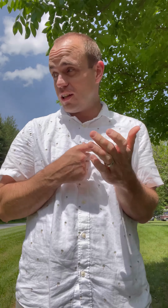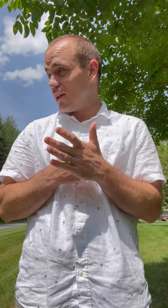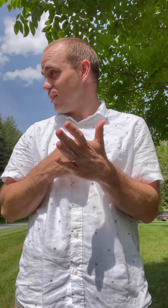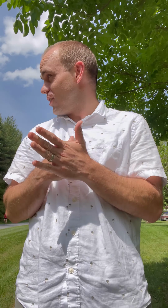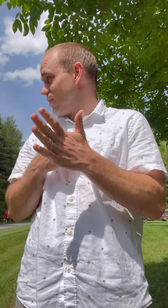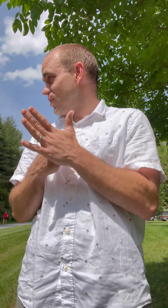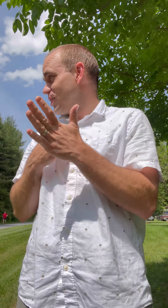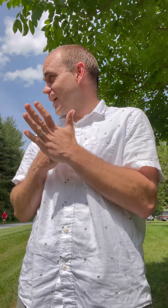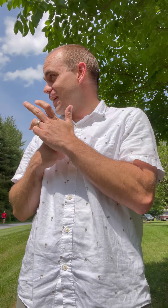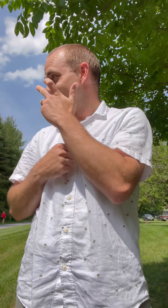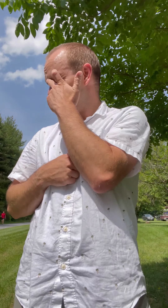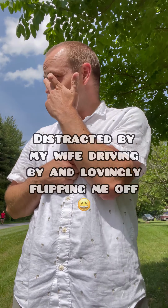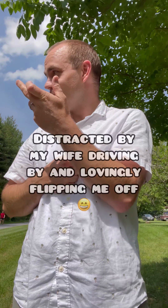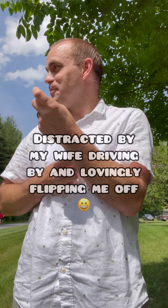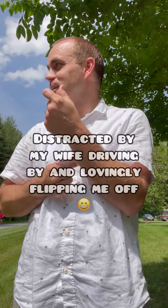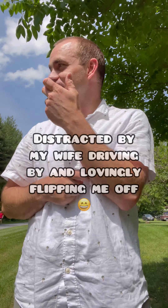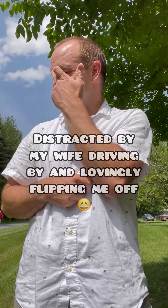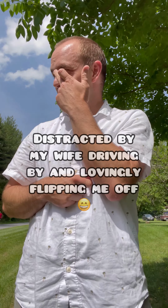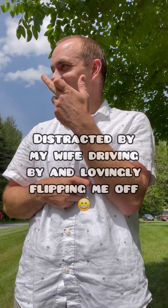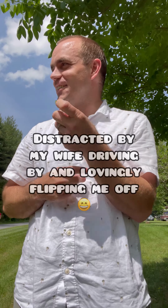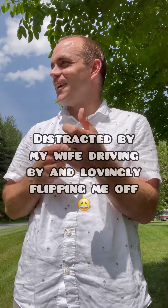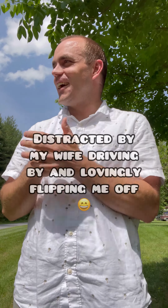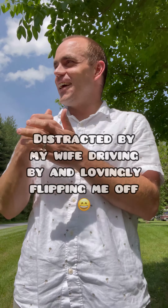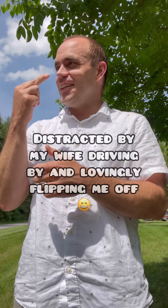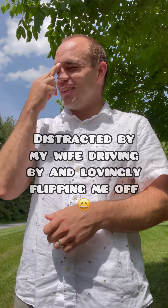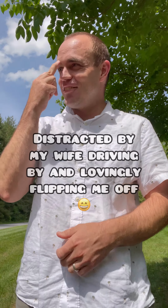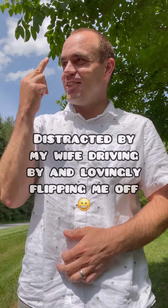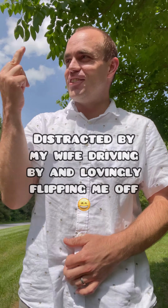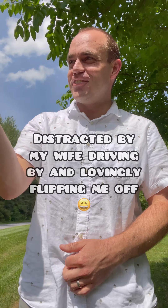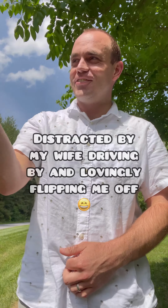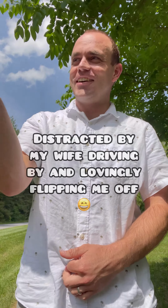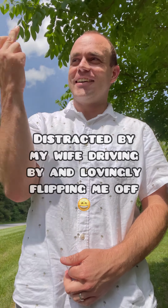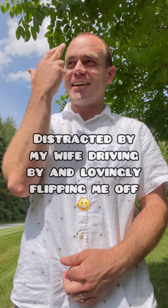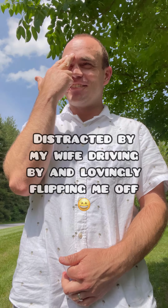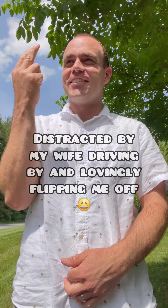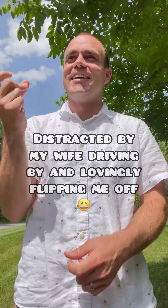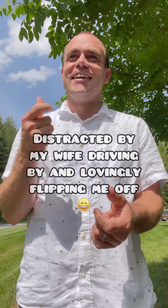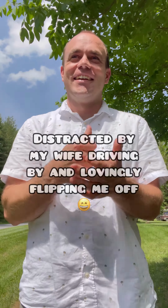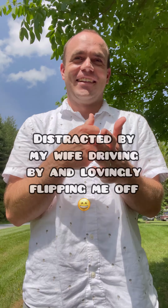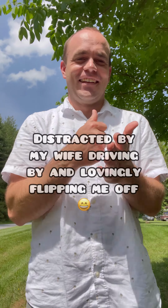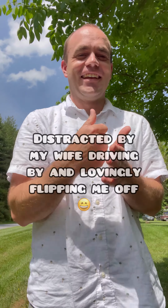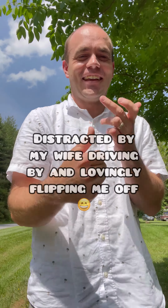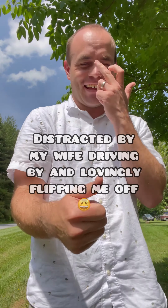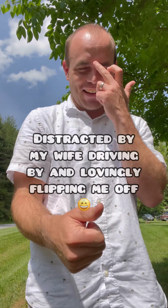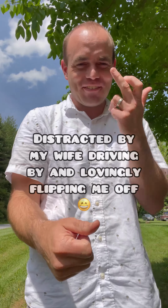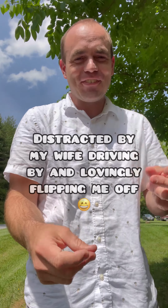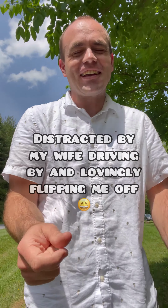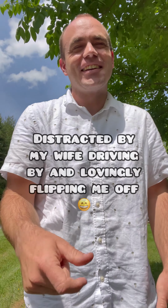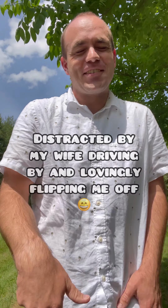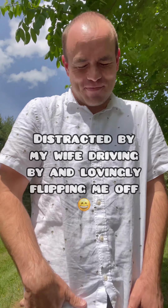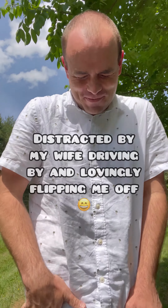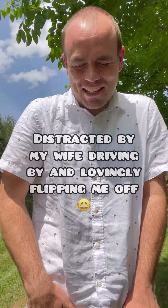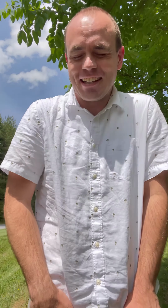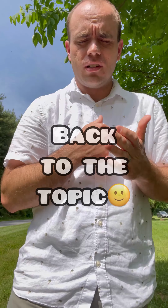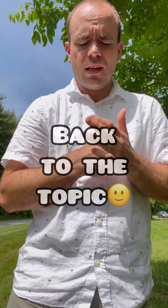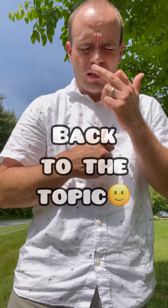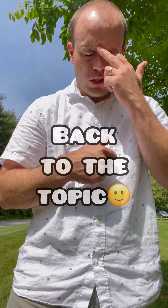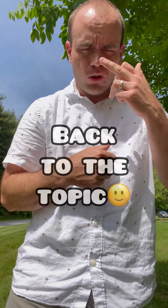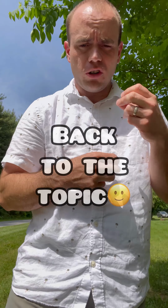in, you get, fuck me, bitch, I love you, fuck off, fuck me. In order to